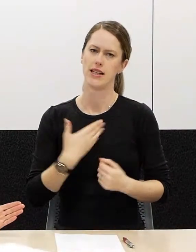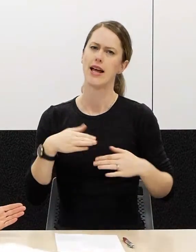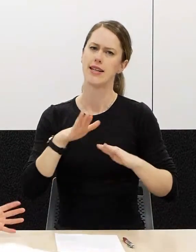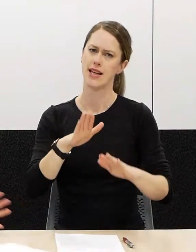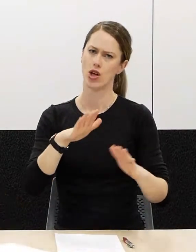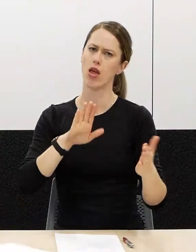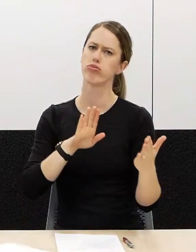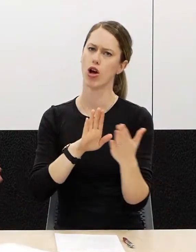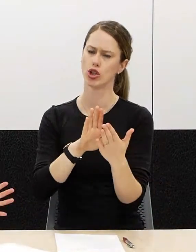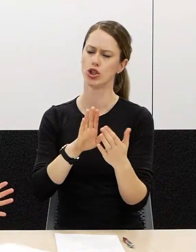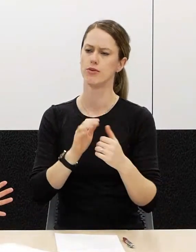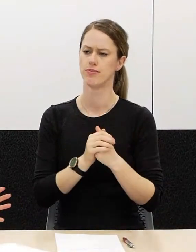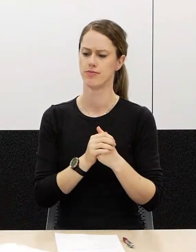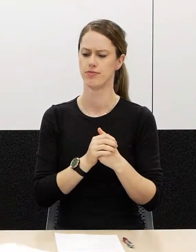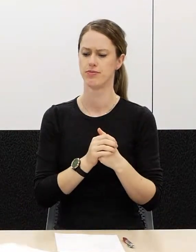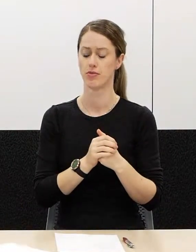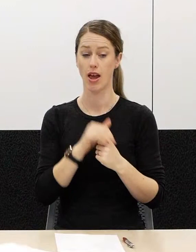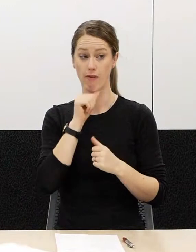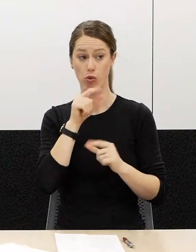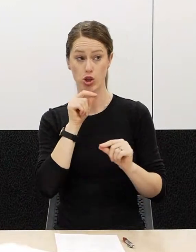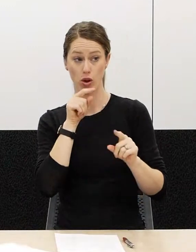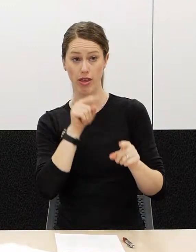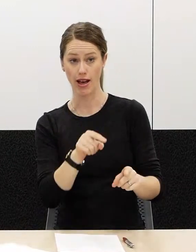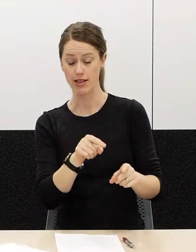national approach, and if we do that, we're